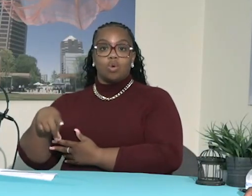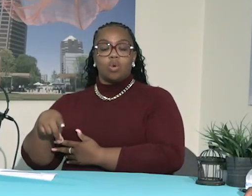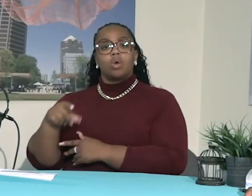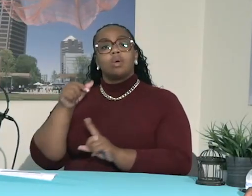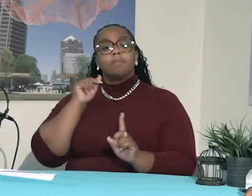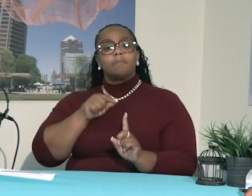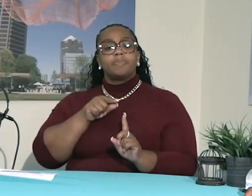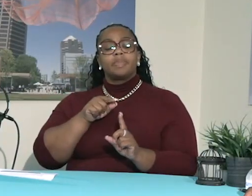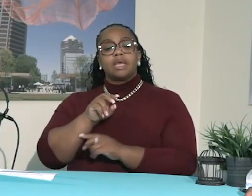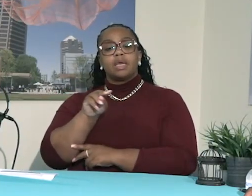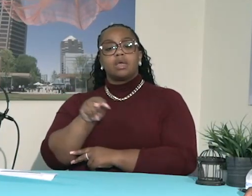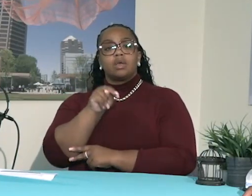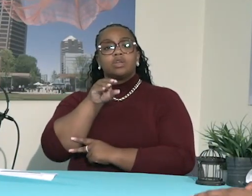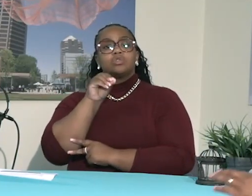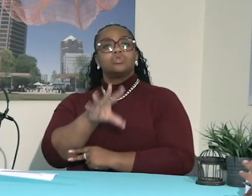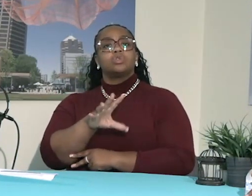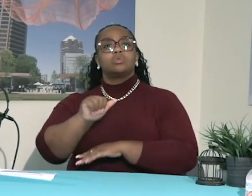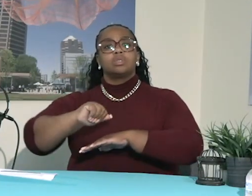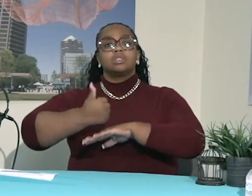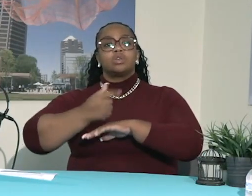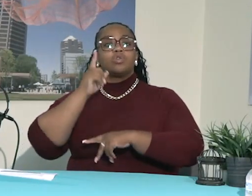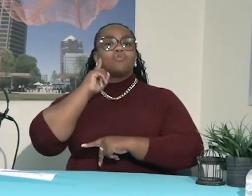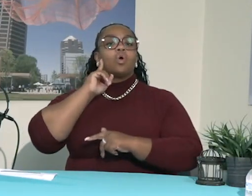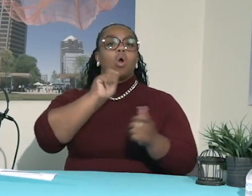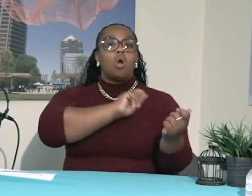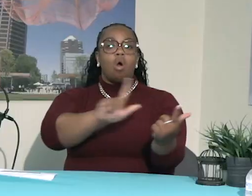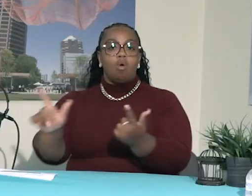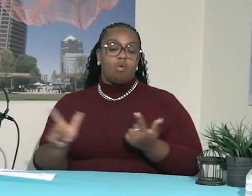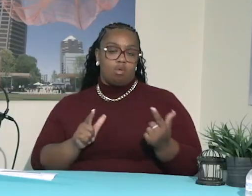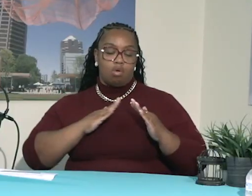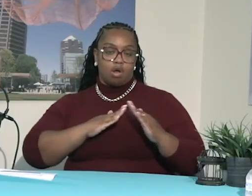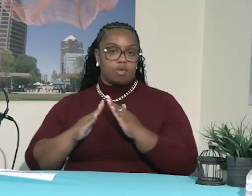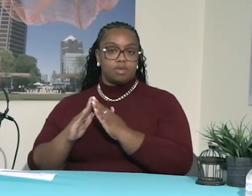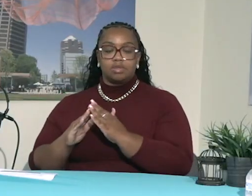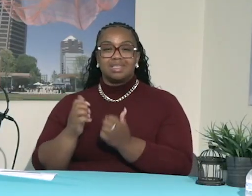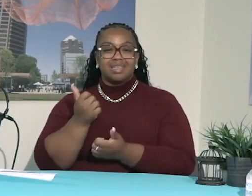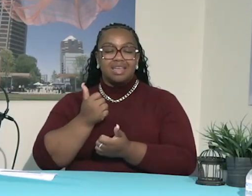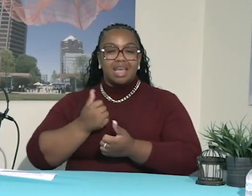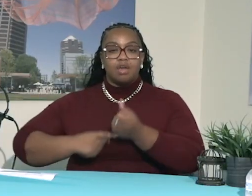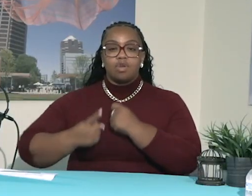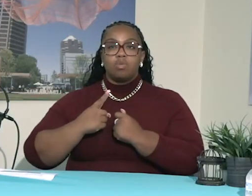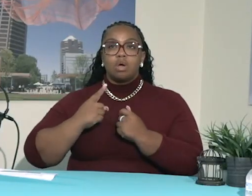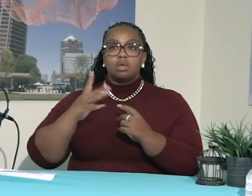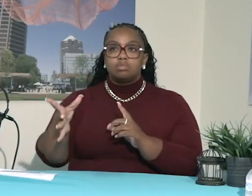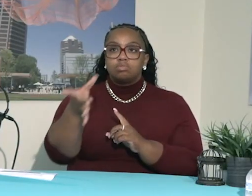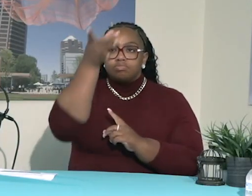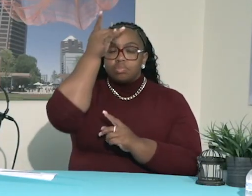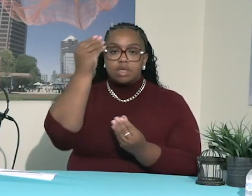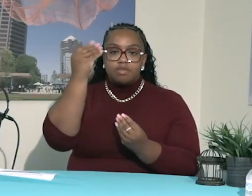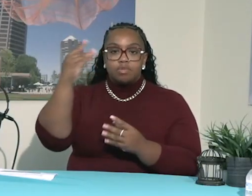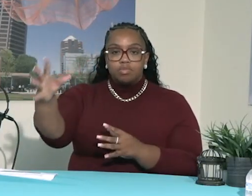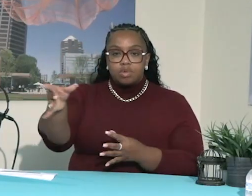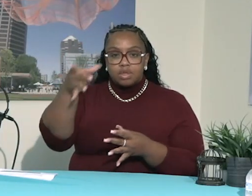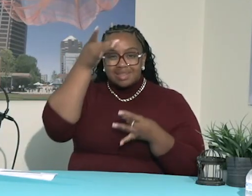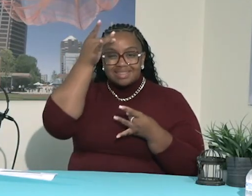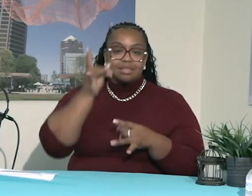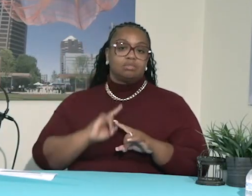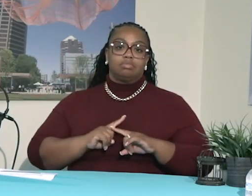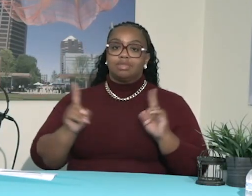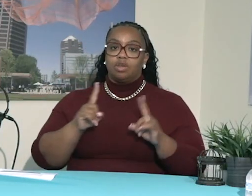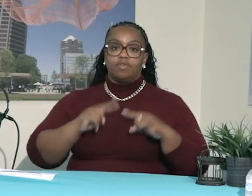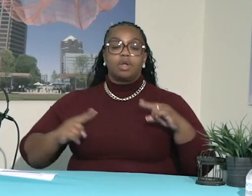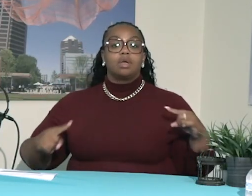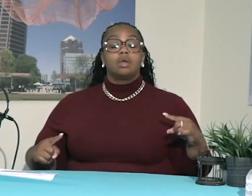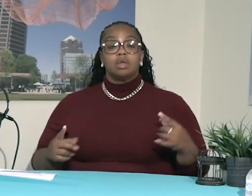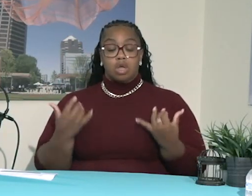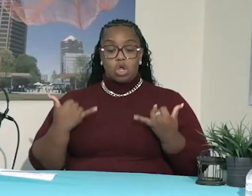with every community in mind. Everyone takes in information differently. And currently, if someone gave you a pamphlet on